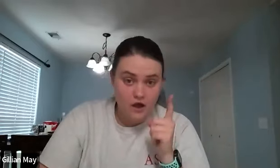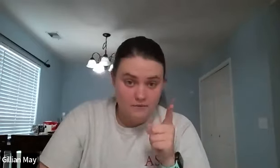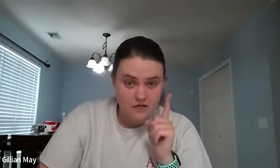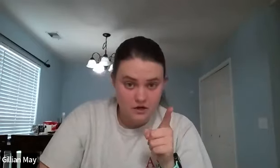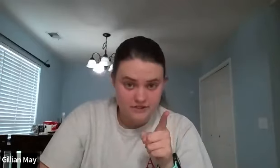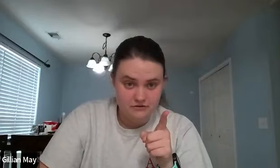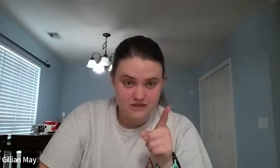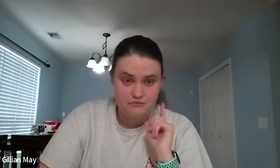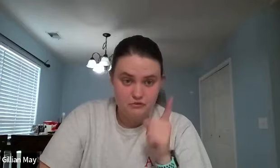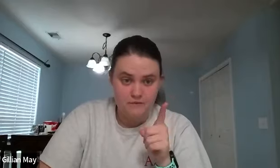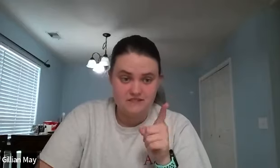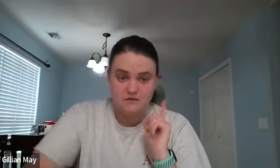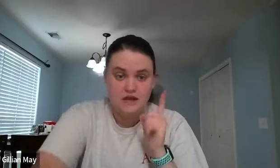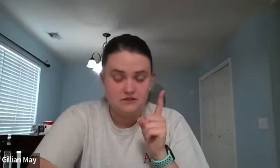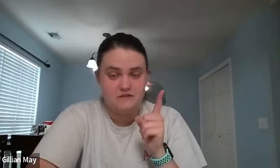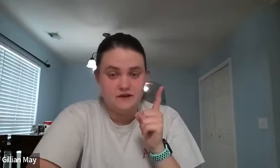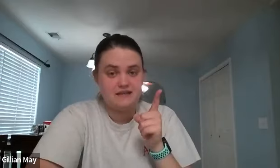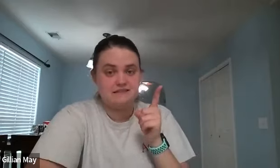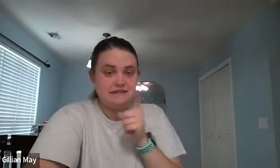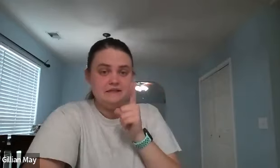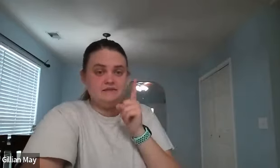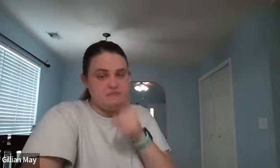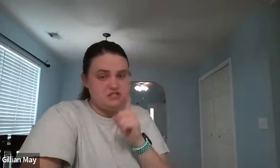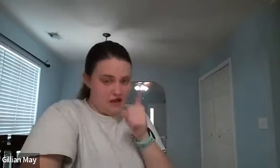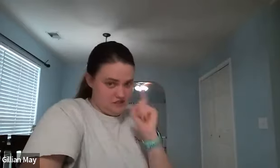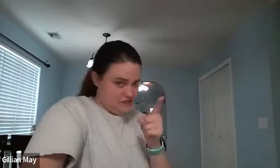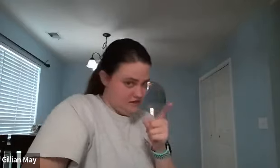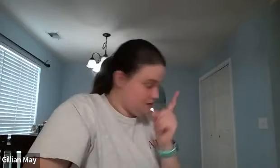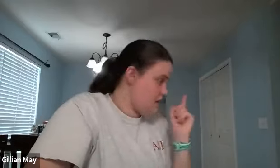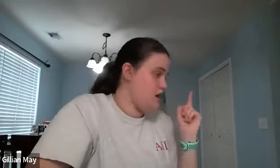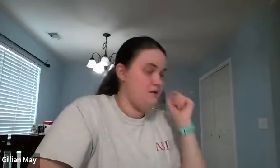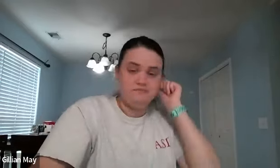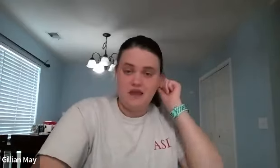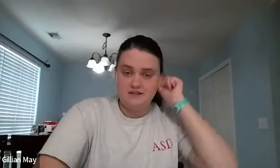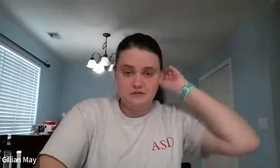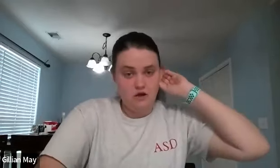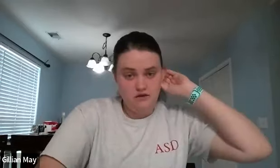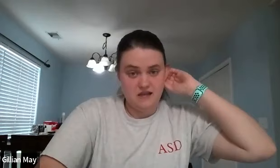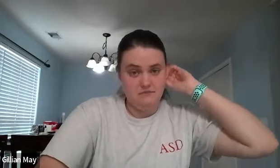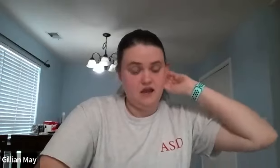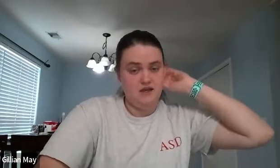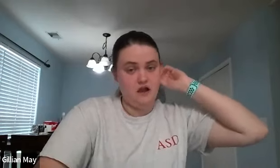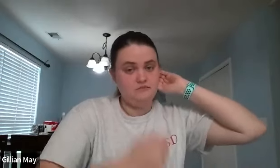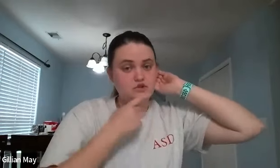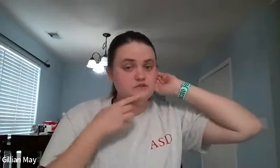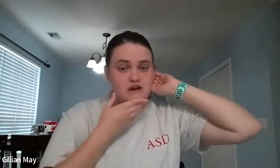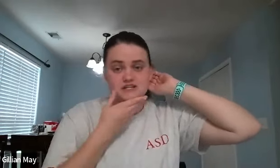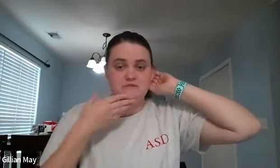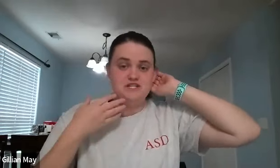common occurrence, you guys. I promise. If you hit yourself on accident, that means you're actually signing. I do it all the time. I have gotten multiple scratches on my chins